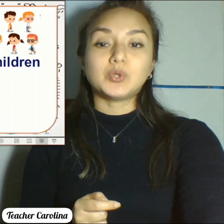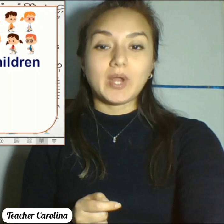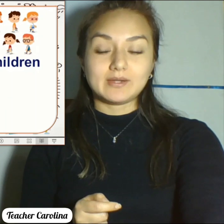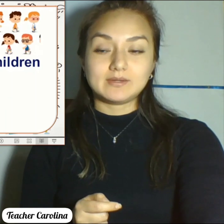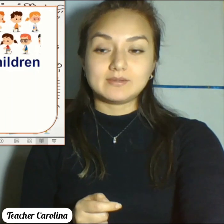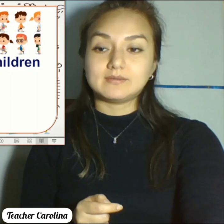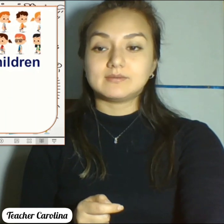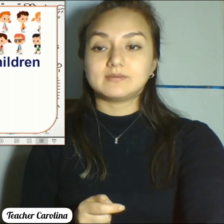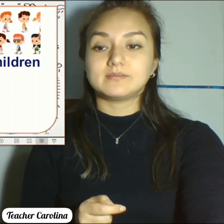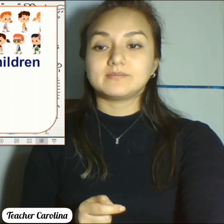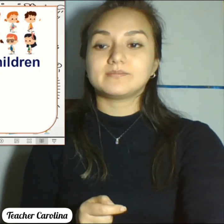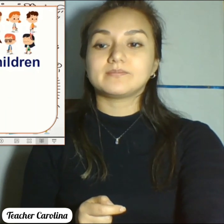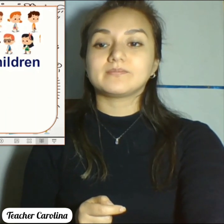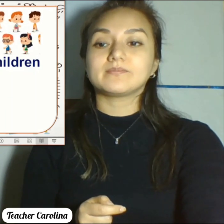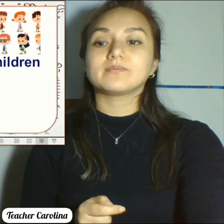children,